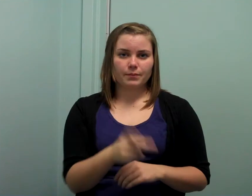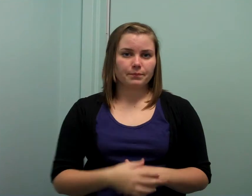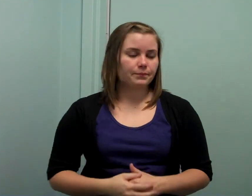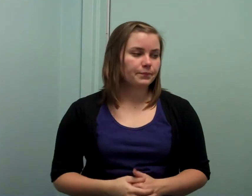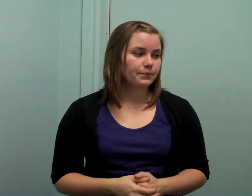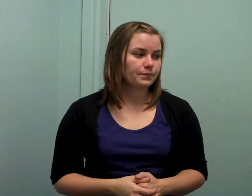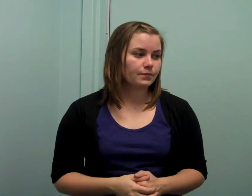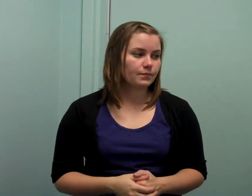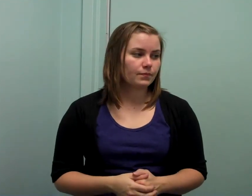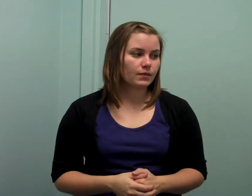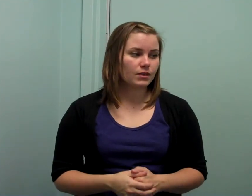Change is slow.